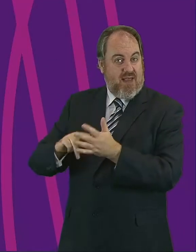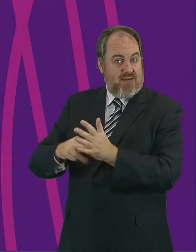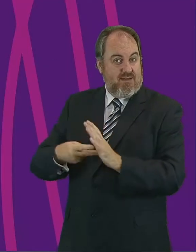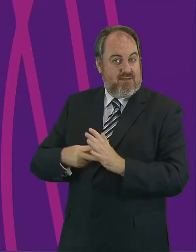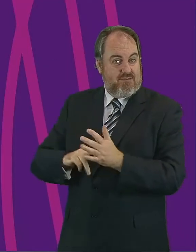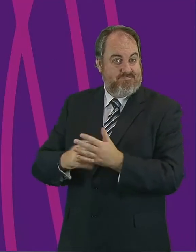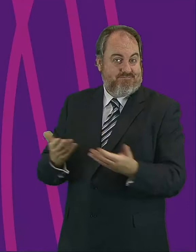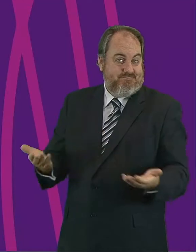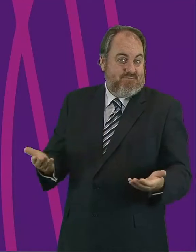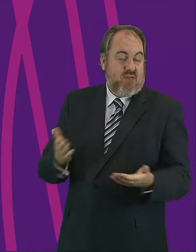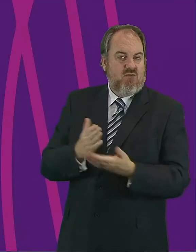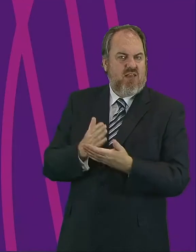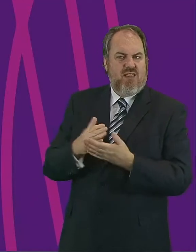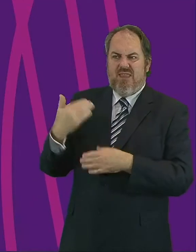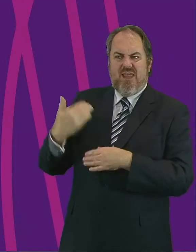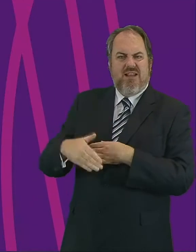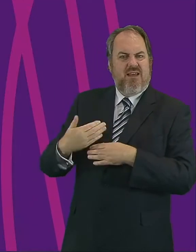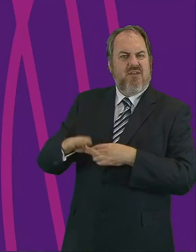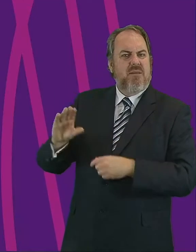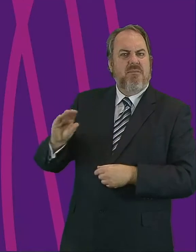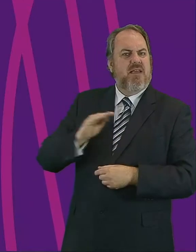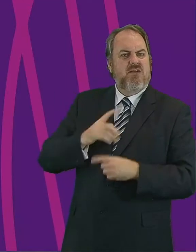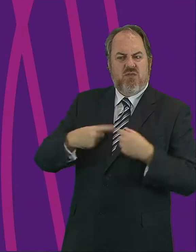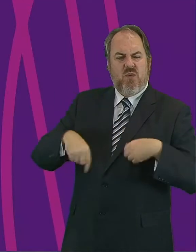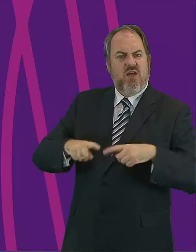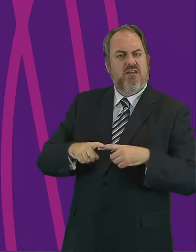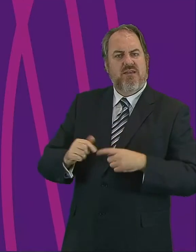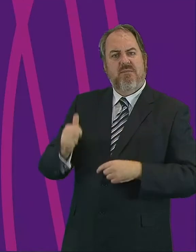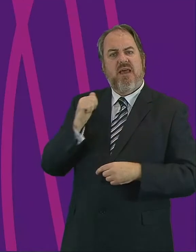of this was mentioned, even in passing, during the